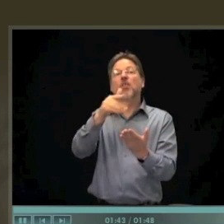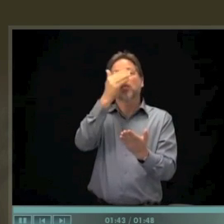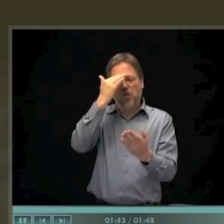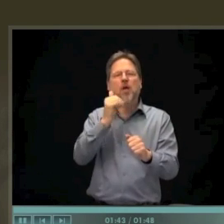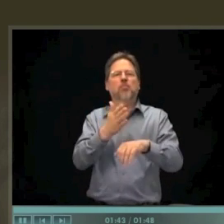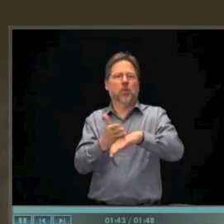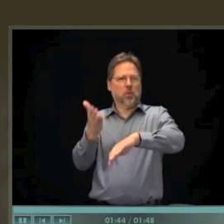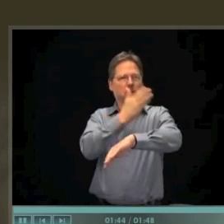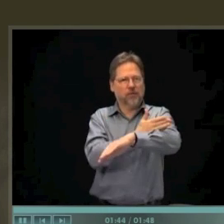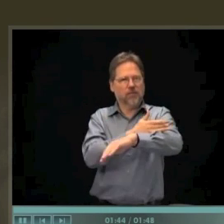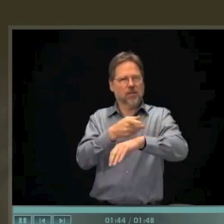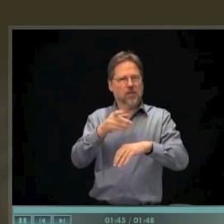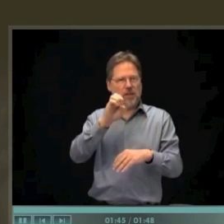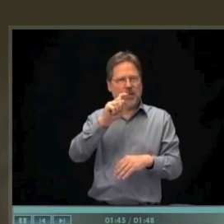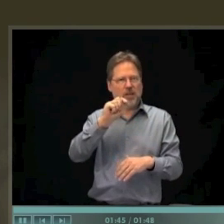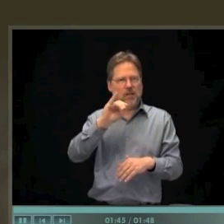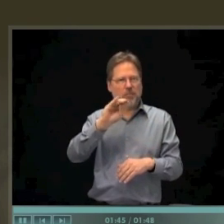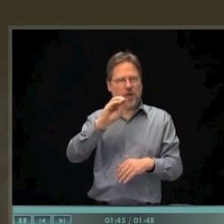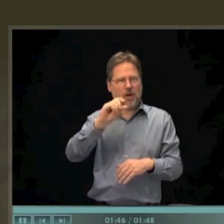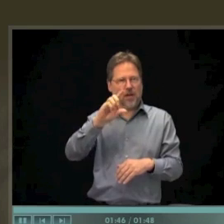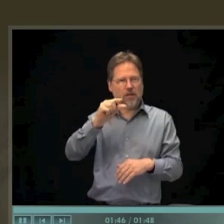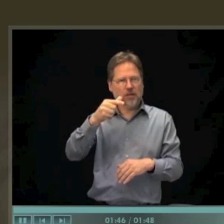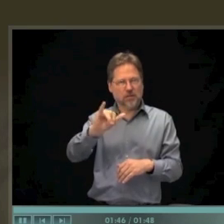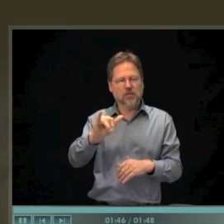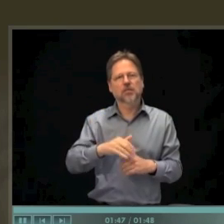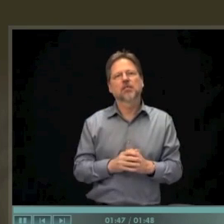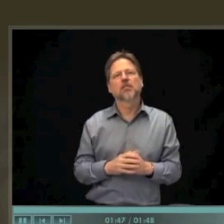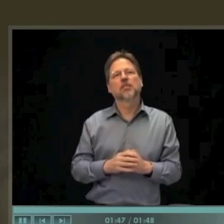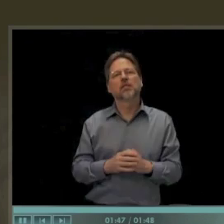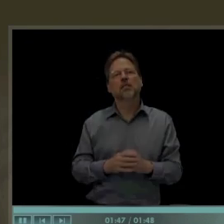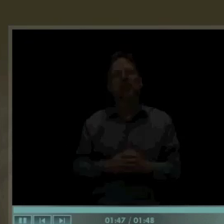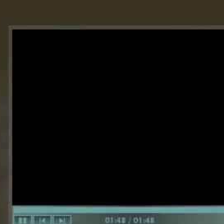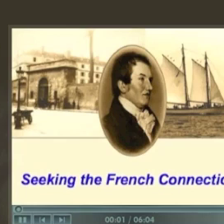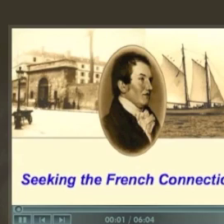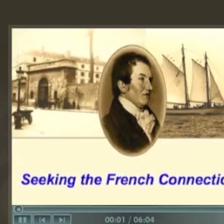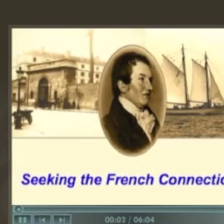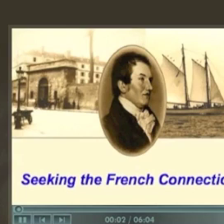So in terms of creating guidelines to improve etymology,